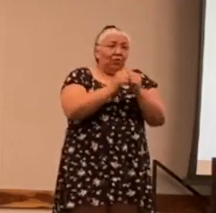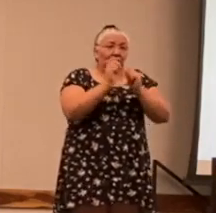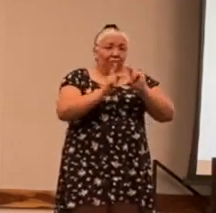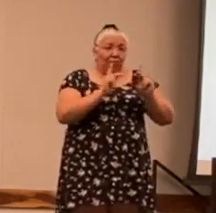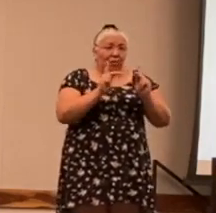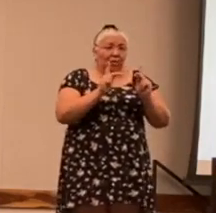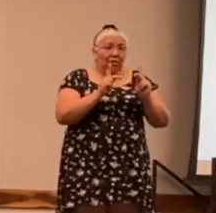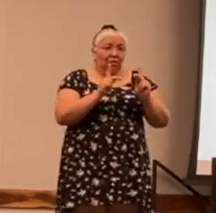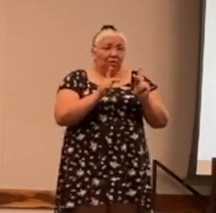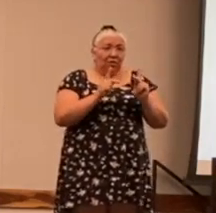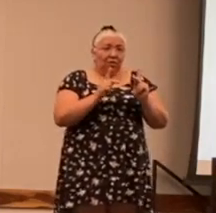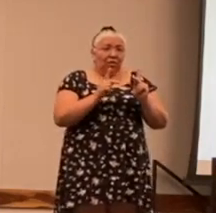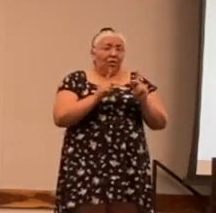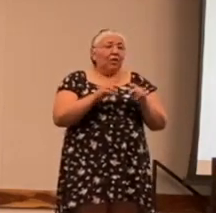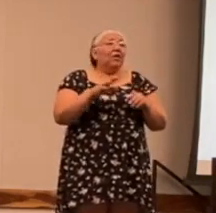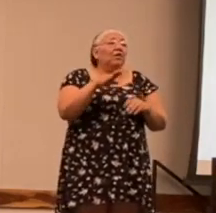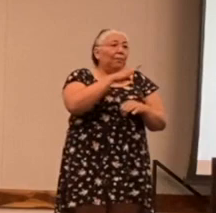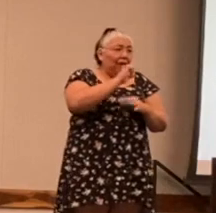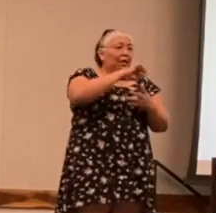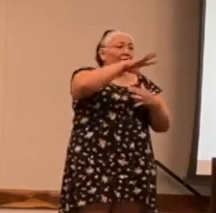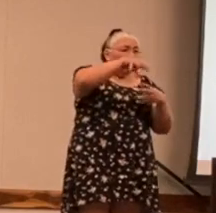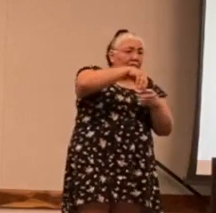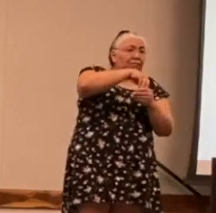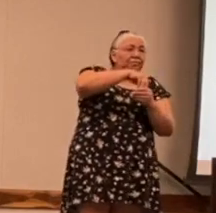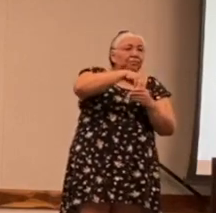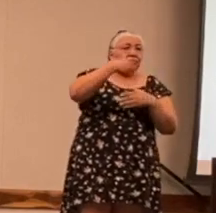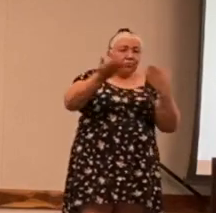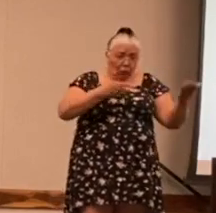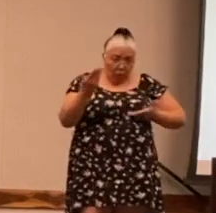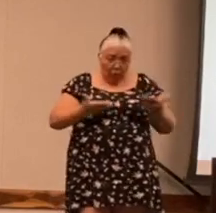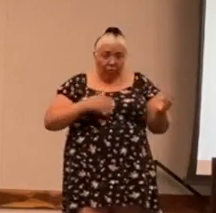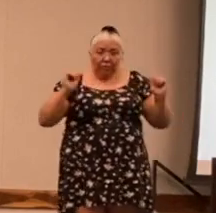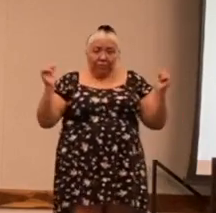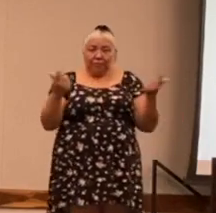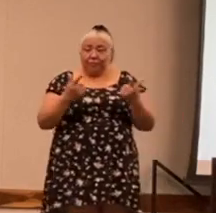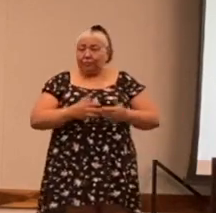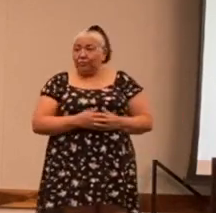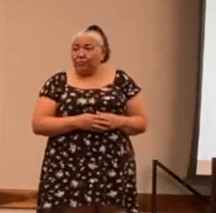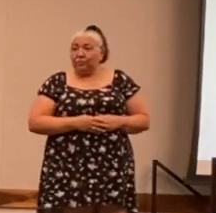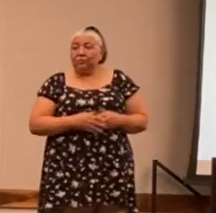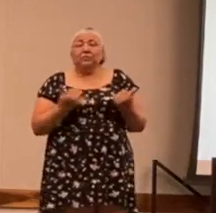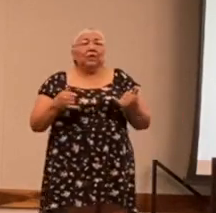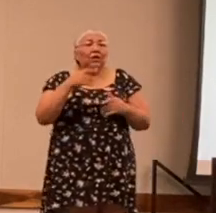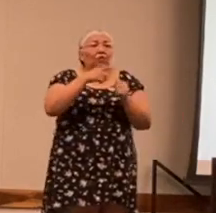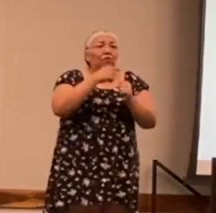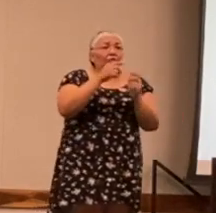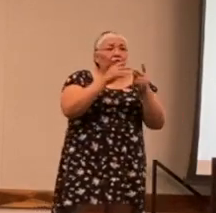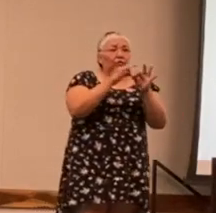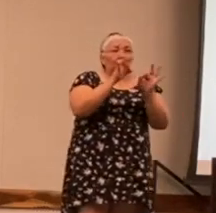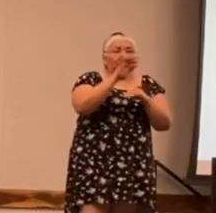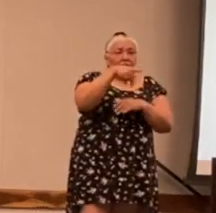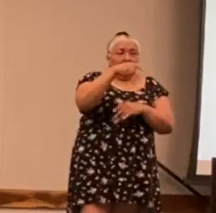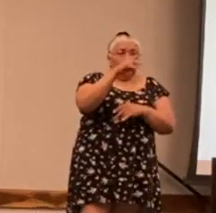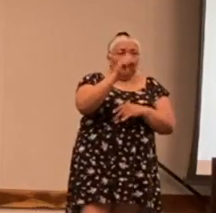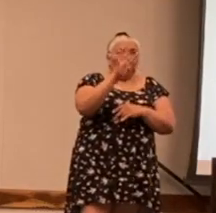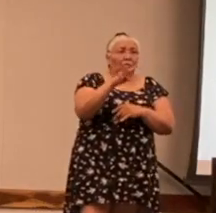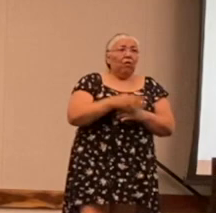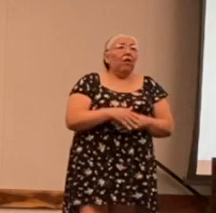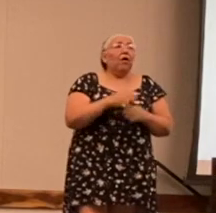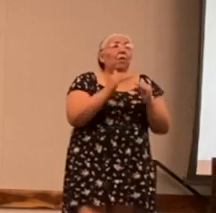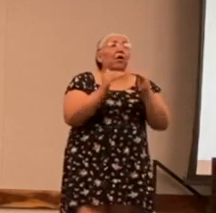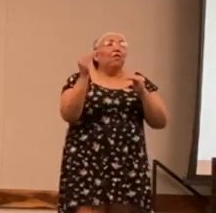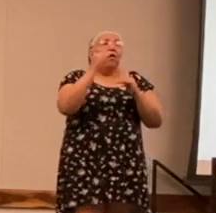be hospitable. Be hospitable with everybody. 1 Peter 4 says, above all,